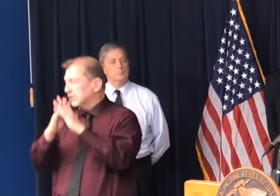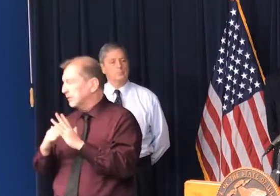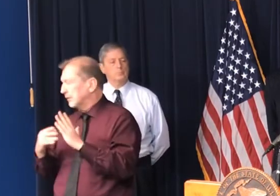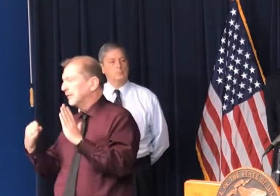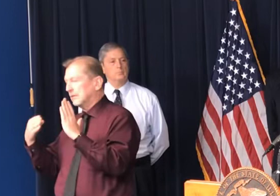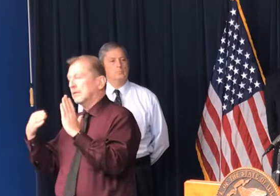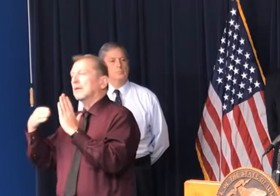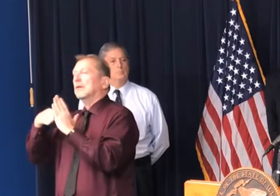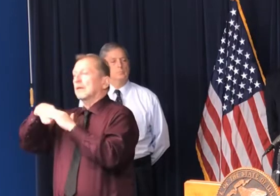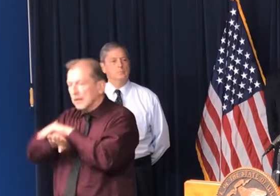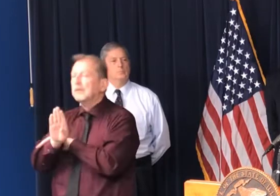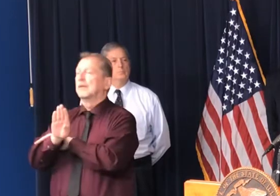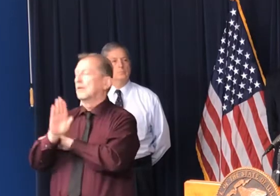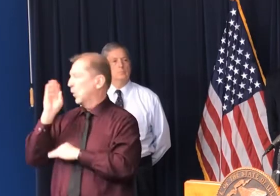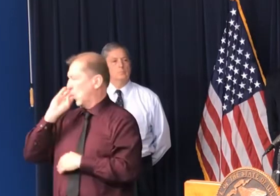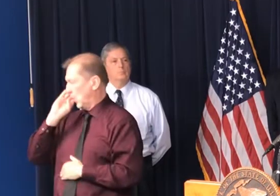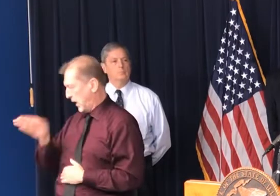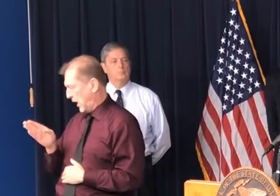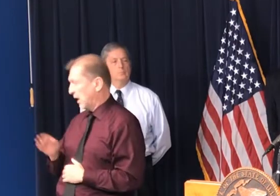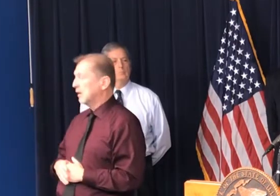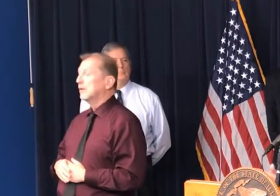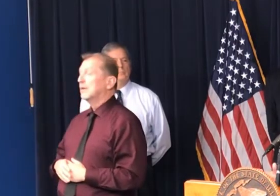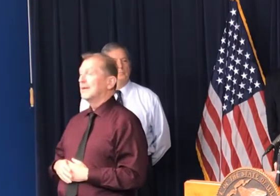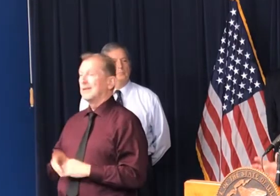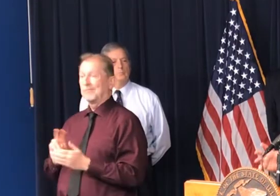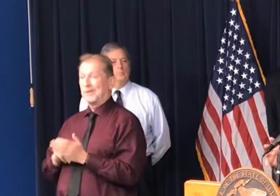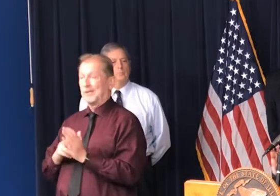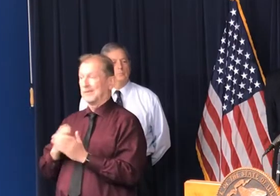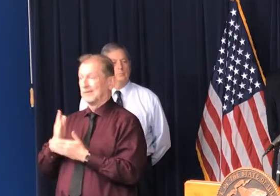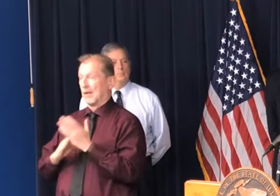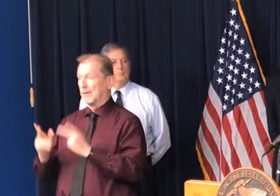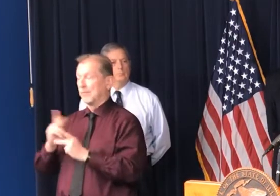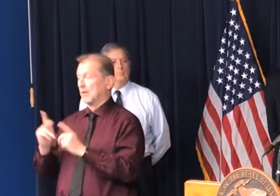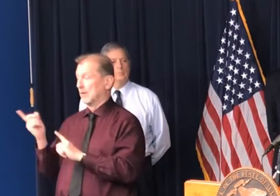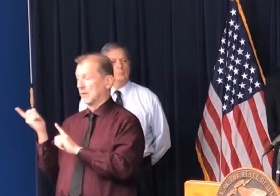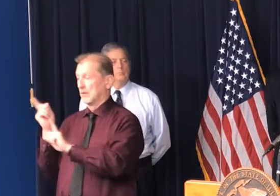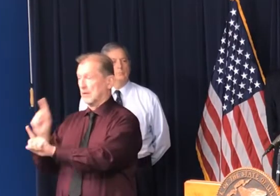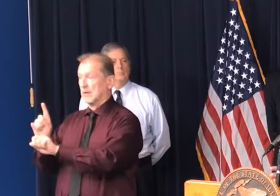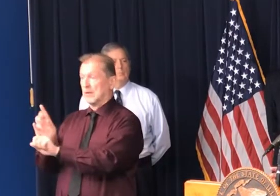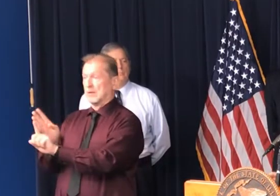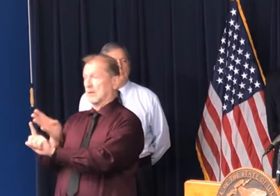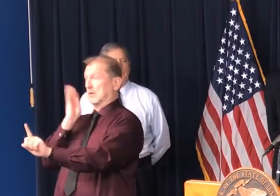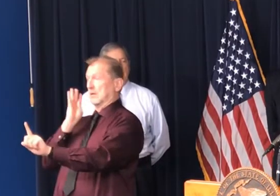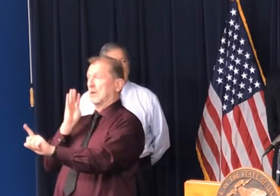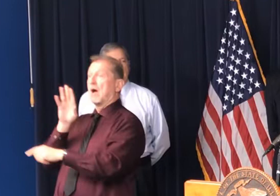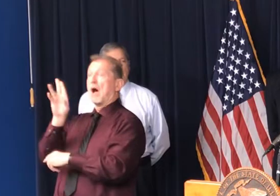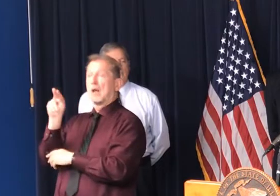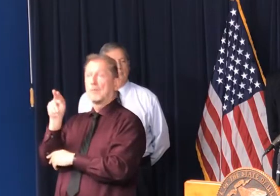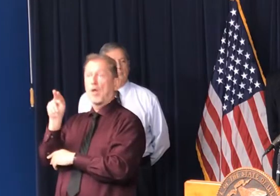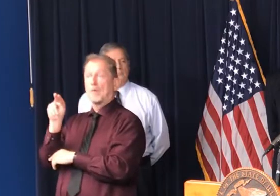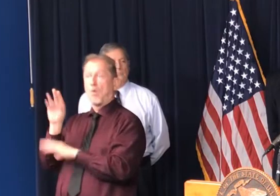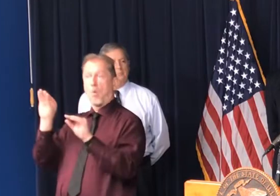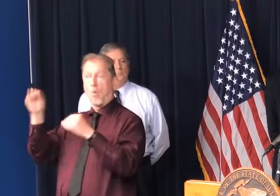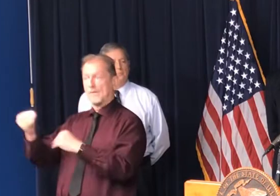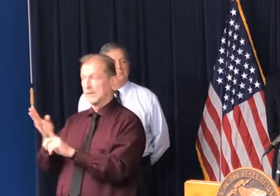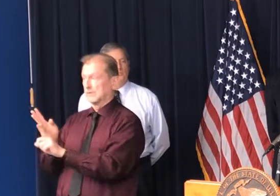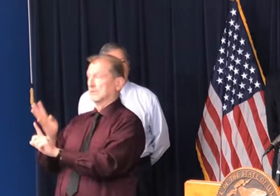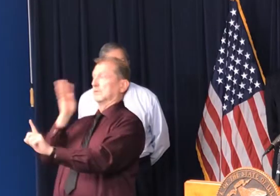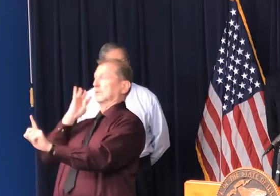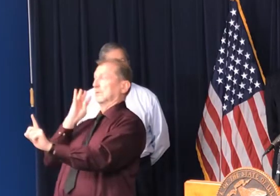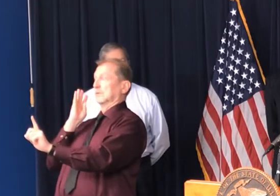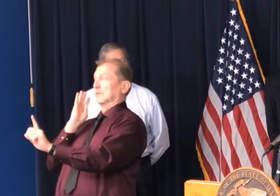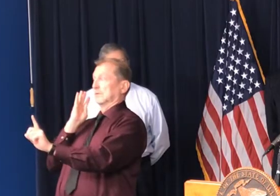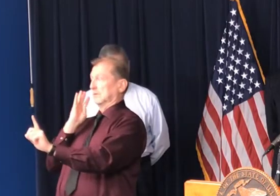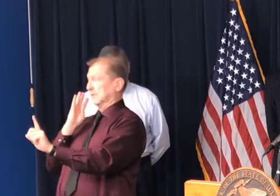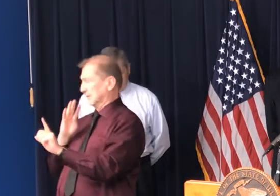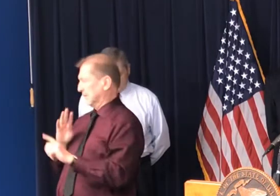to be easy for everybody who gets there, especially if people show up all at the same time during work hours, for example. But you can go